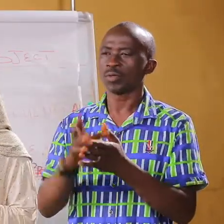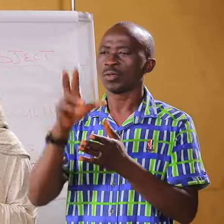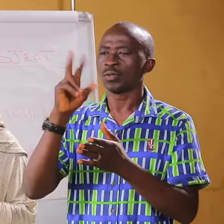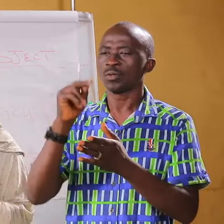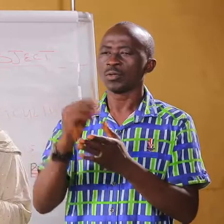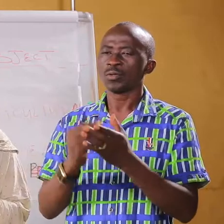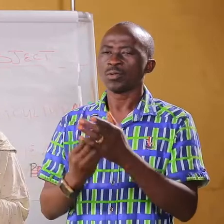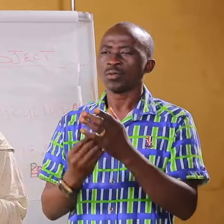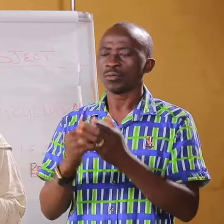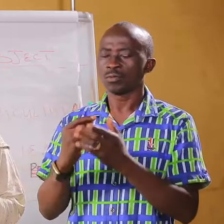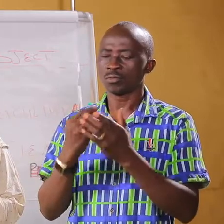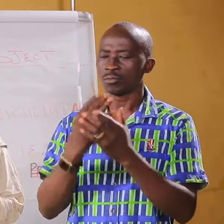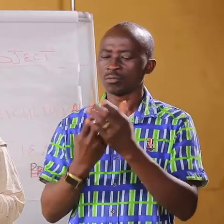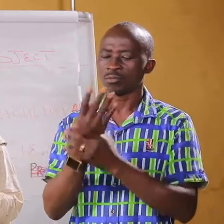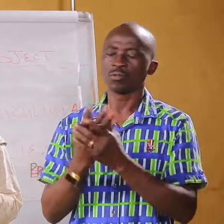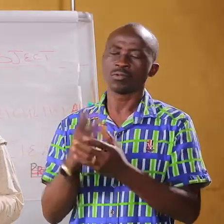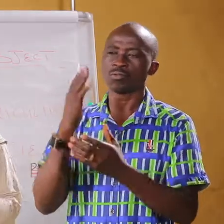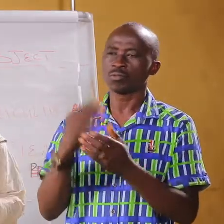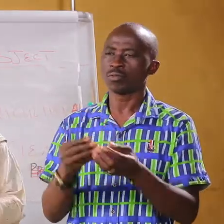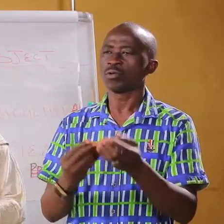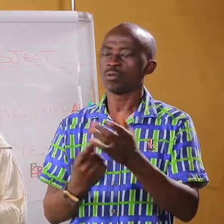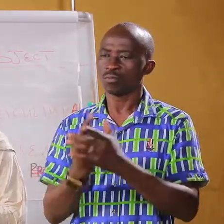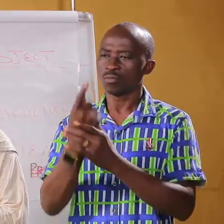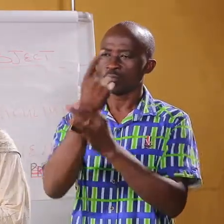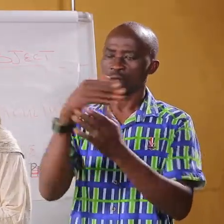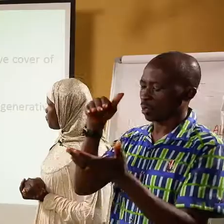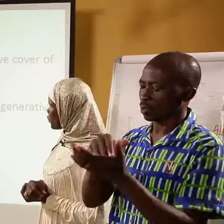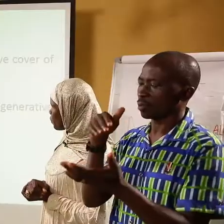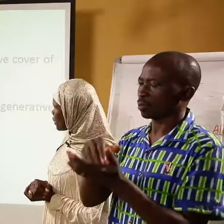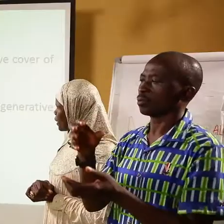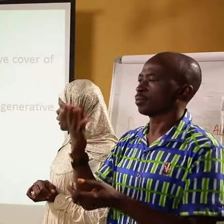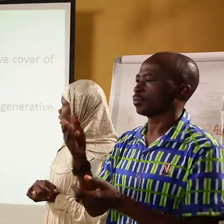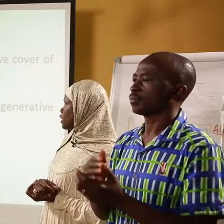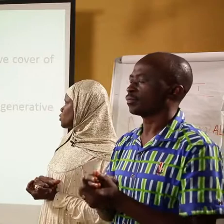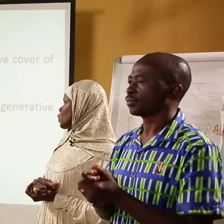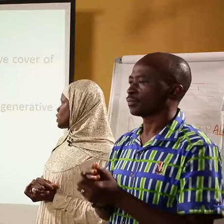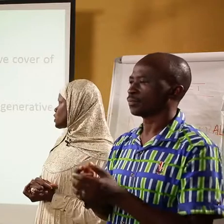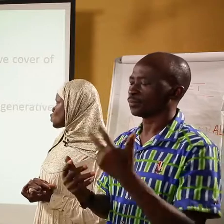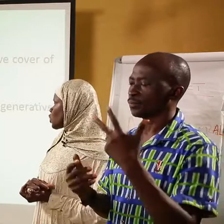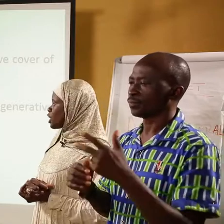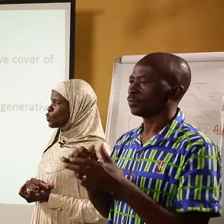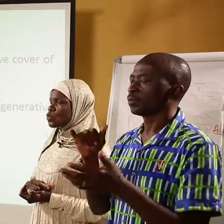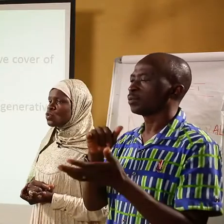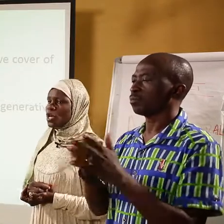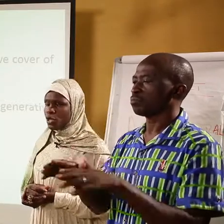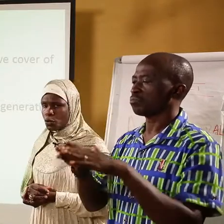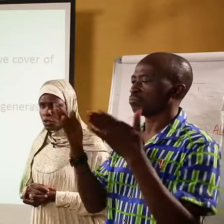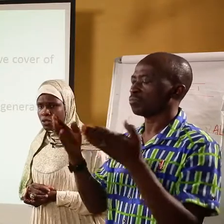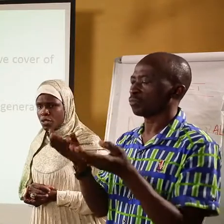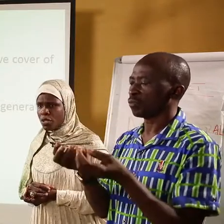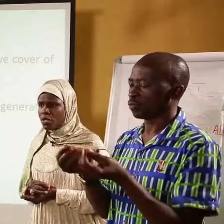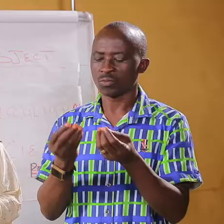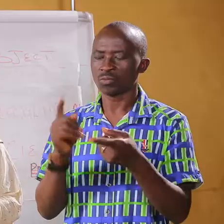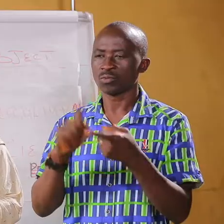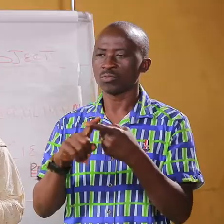what? Regeneration or capacity of the vegetation. Number 3, it exposes the soil to